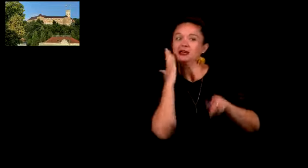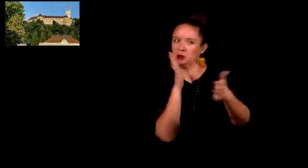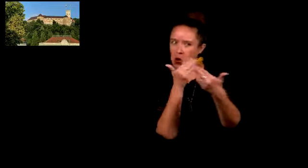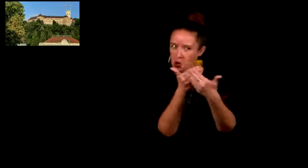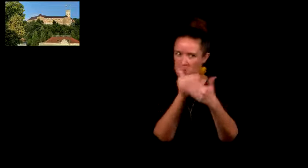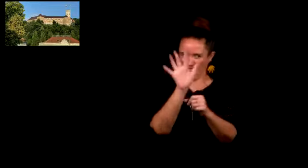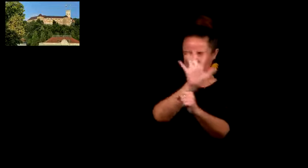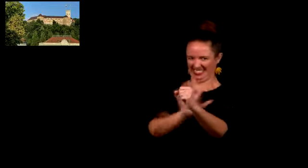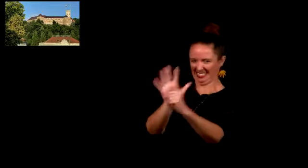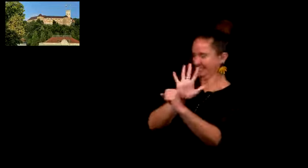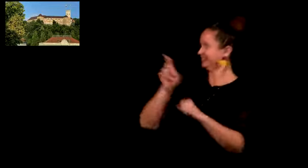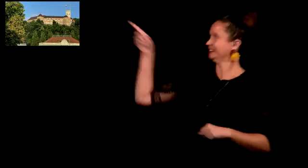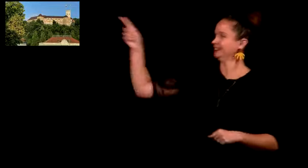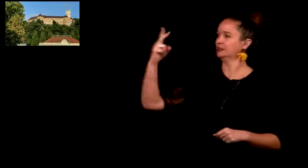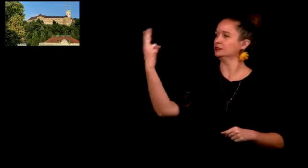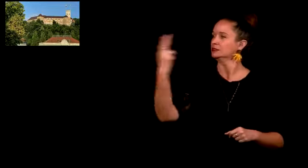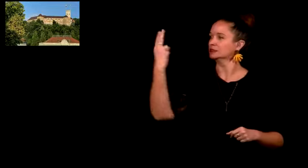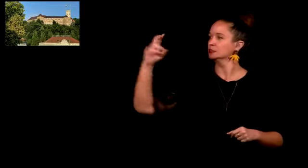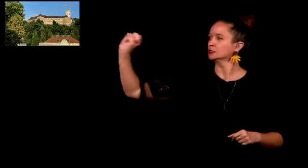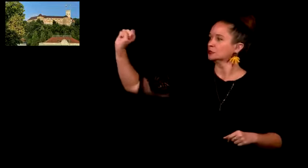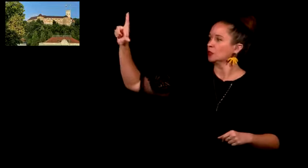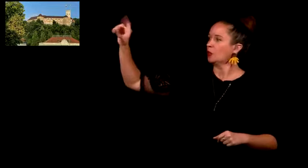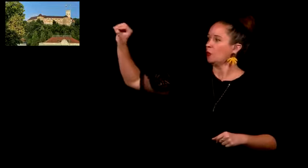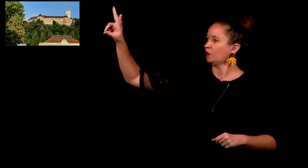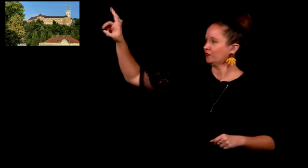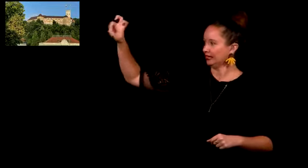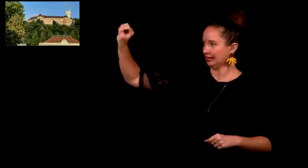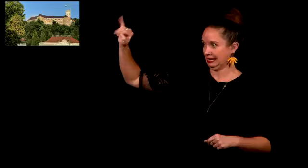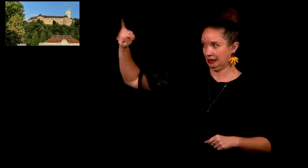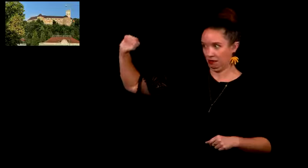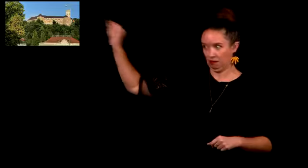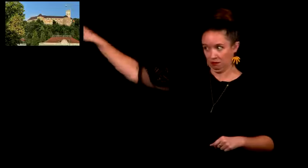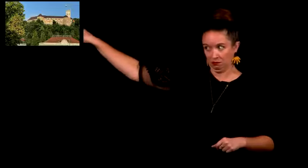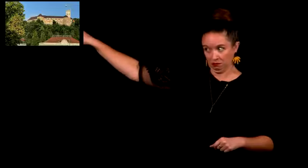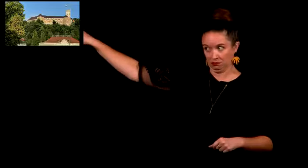So Czechoslovakia. Okay, you're in the right region.